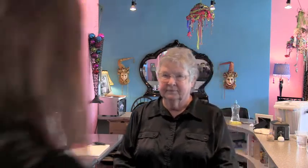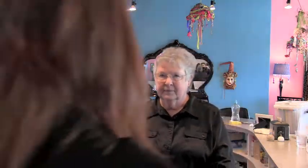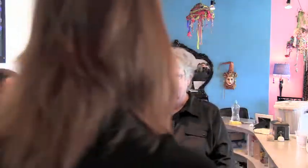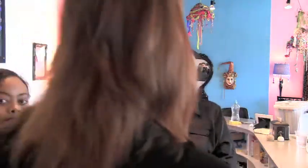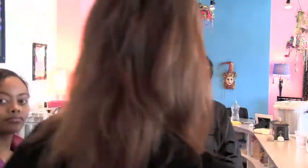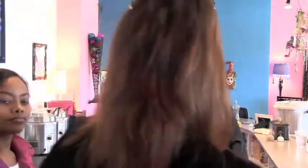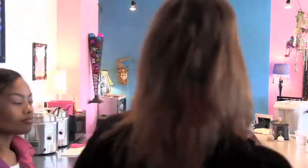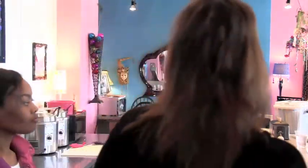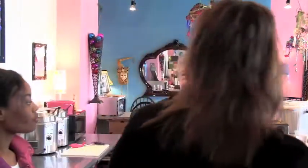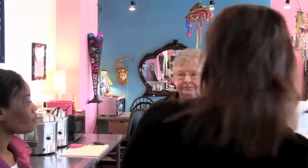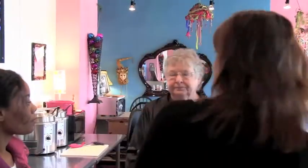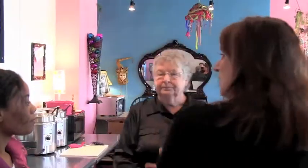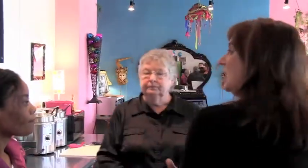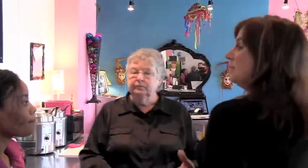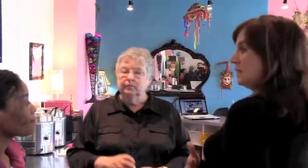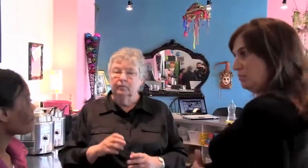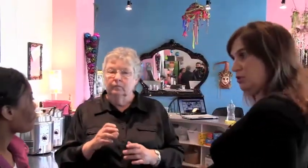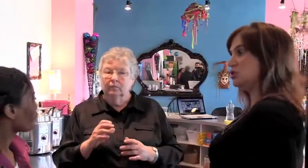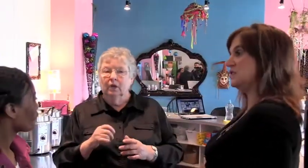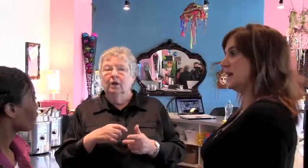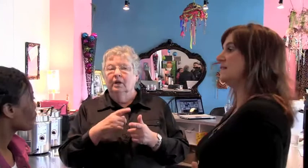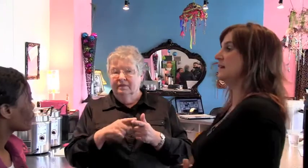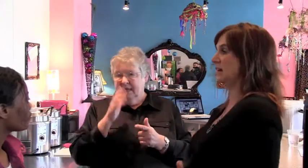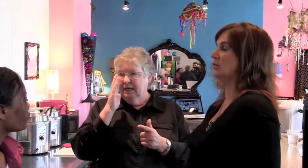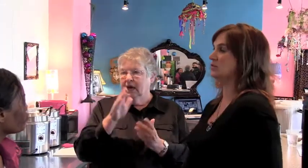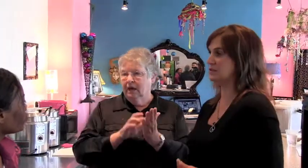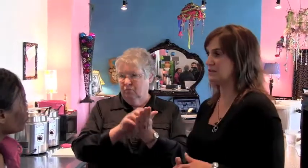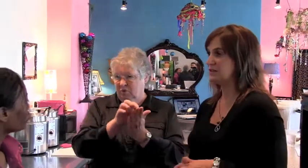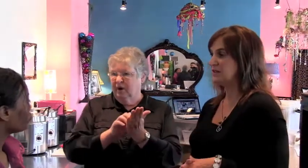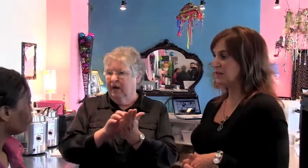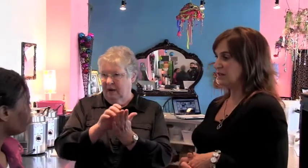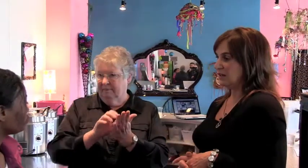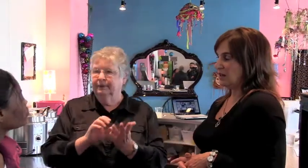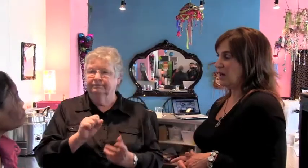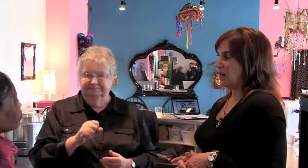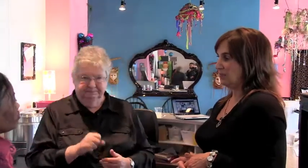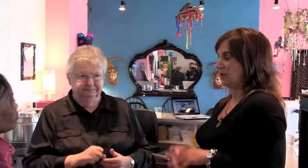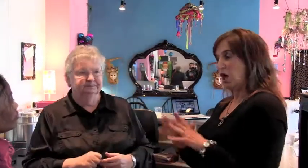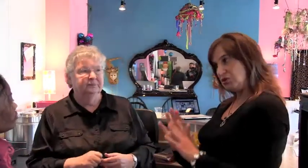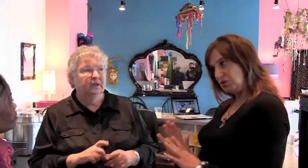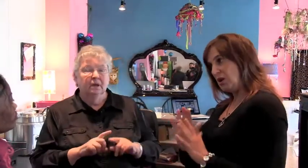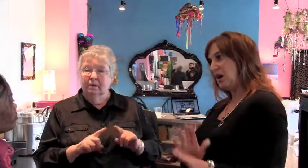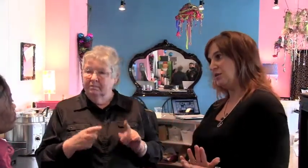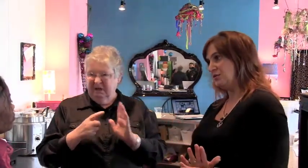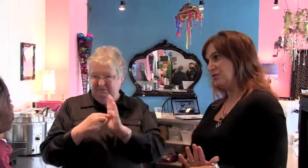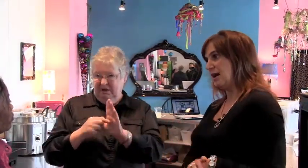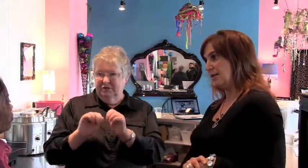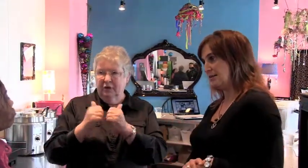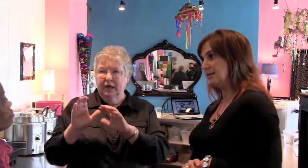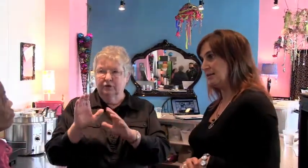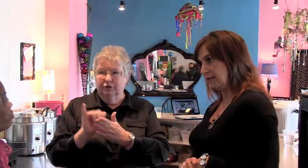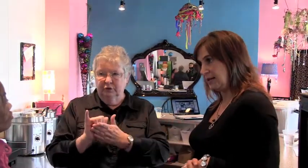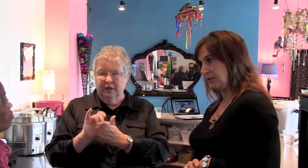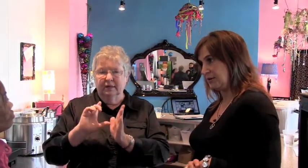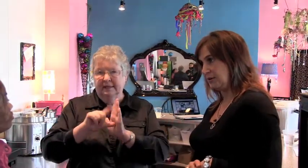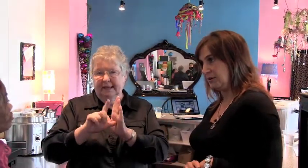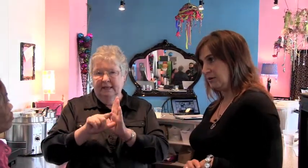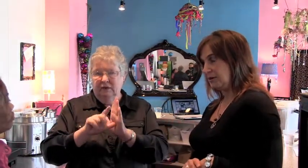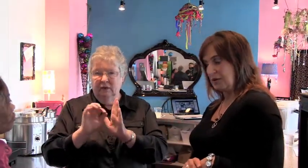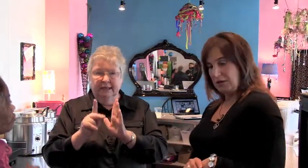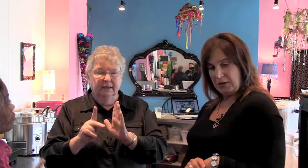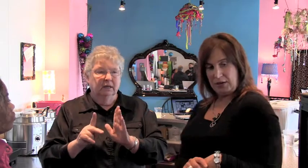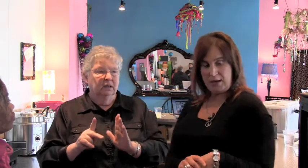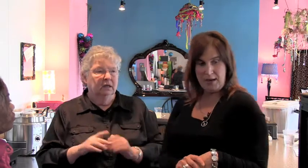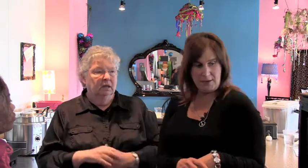And then I'll ring up the purchase at the counter. But I'll show you how to do that later.